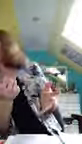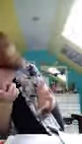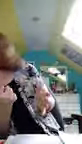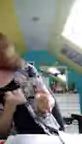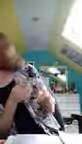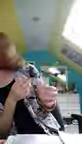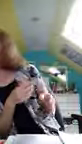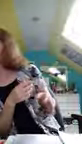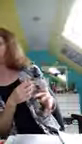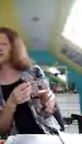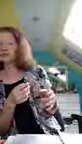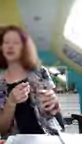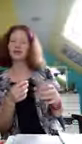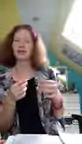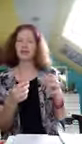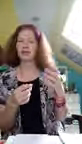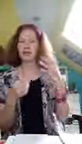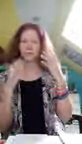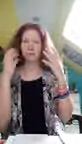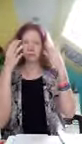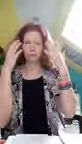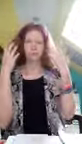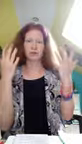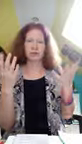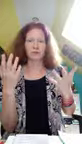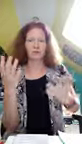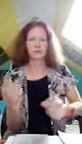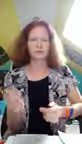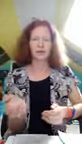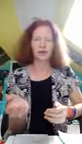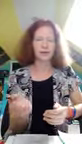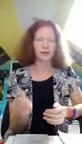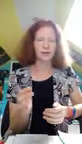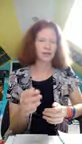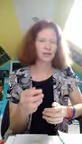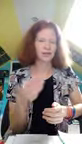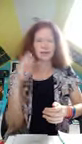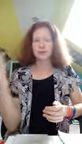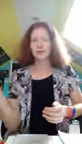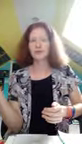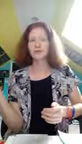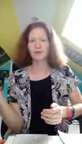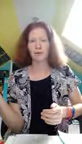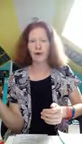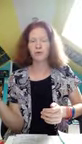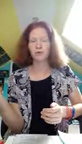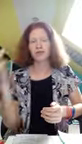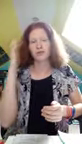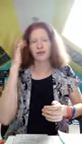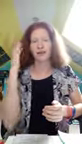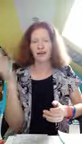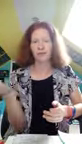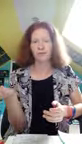I need you to do this direction," then they would be really confused by what I said because they couldn't see my mouth moving, so they didn't have the